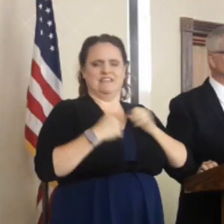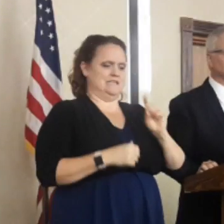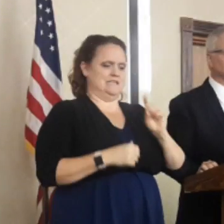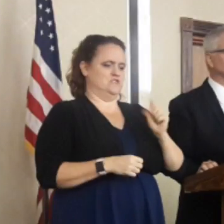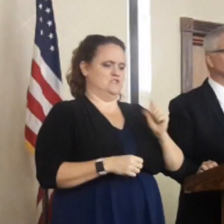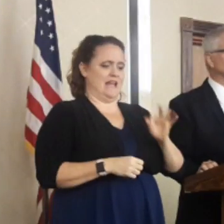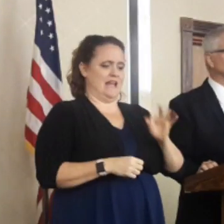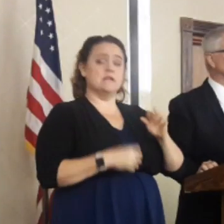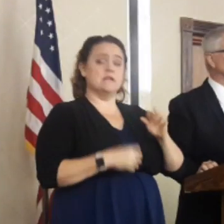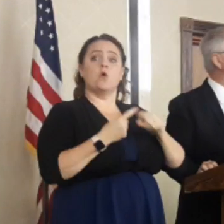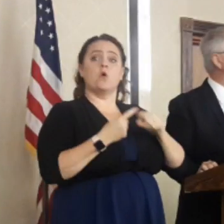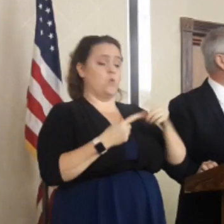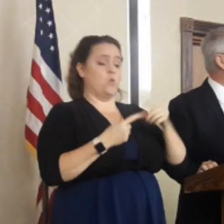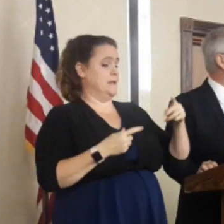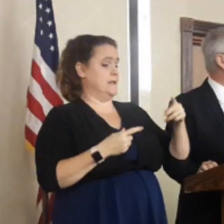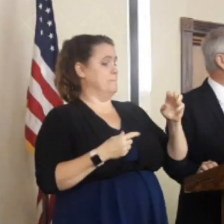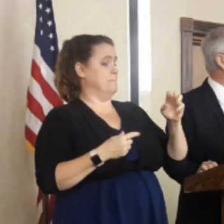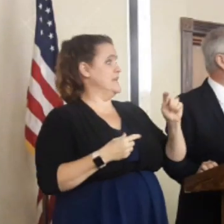Peter Flores gets elected,